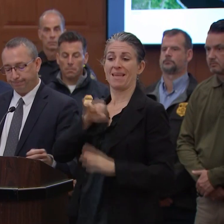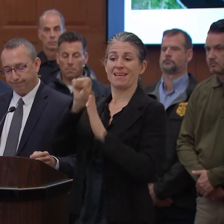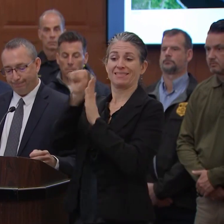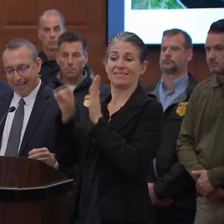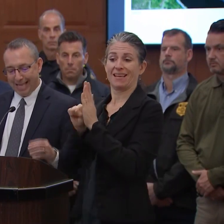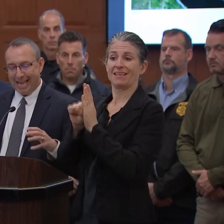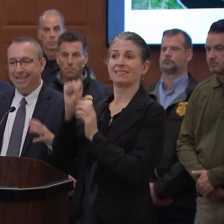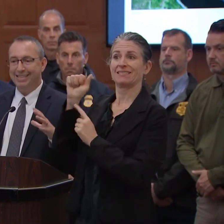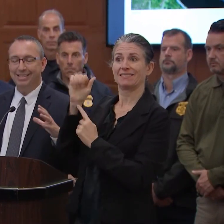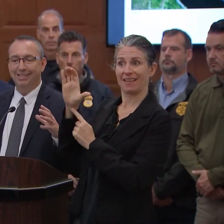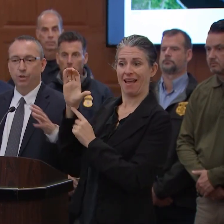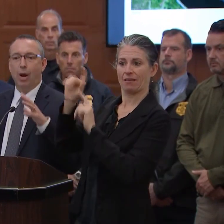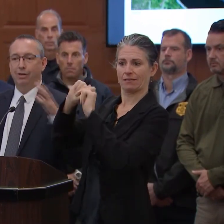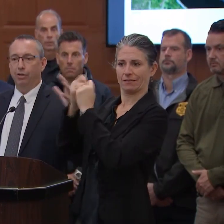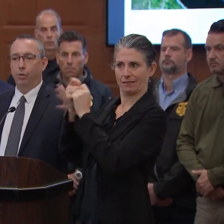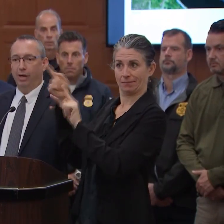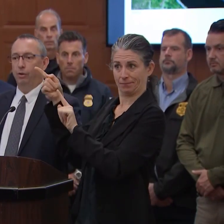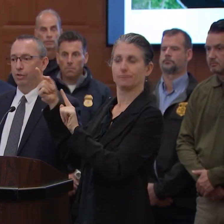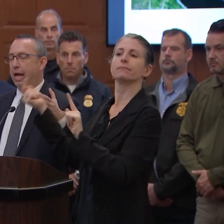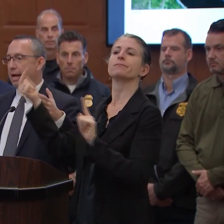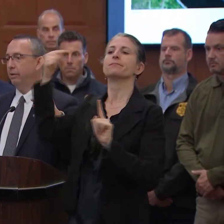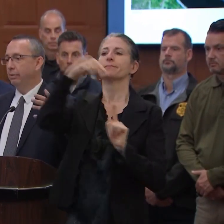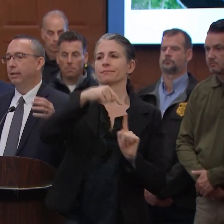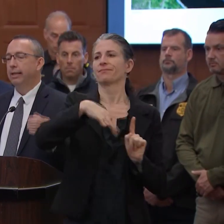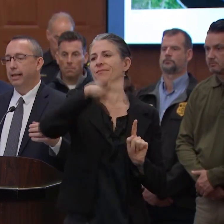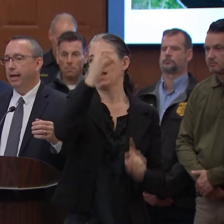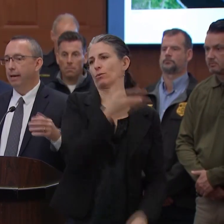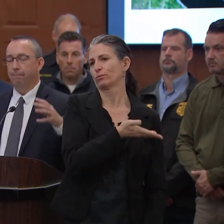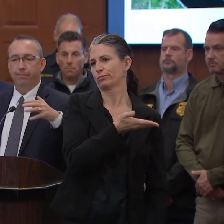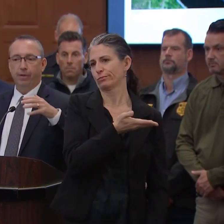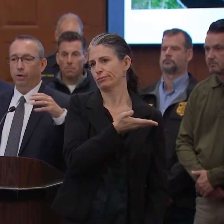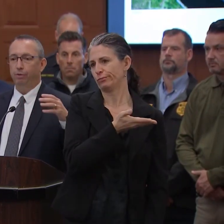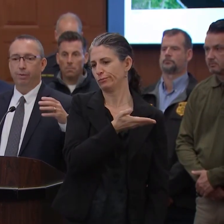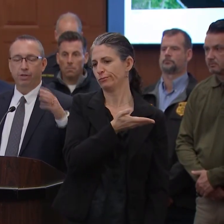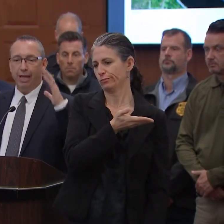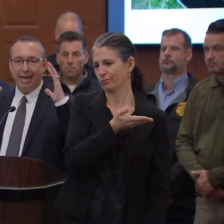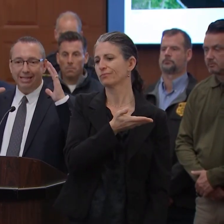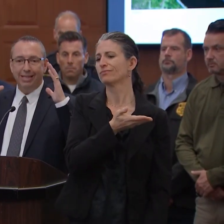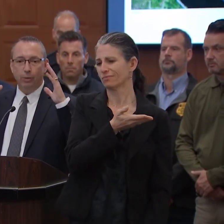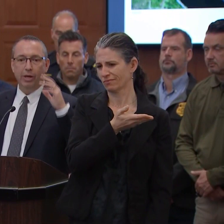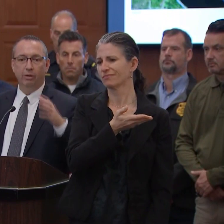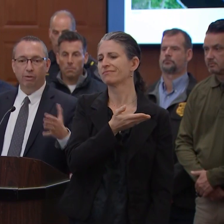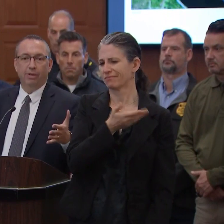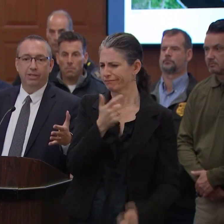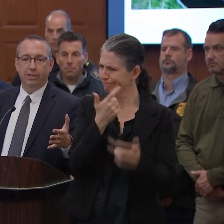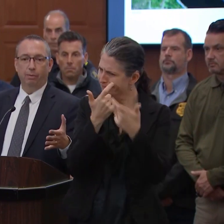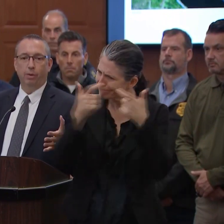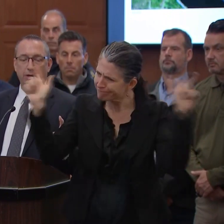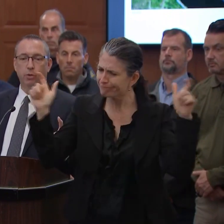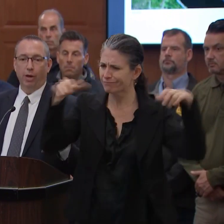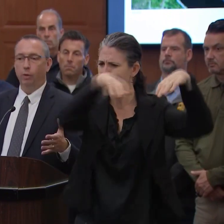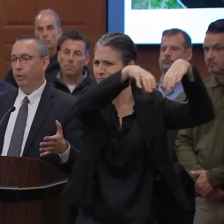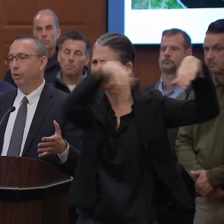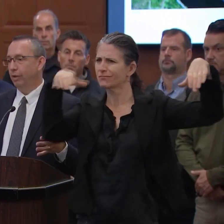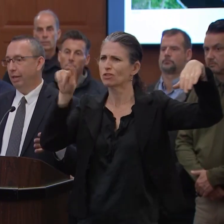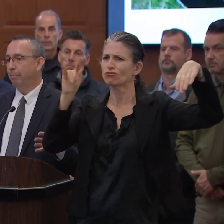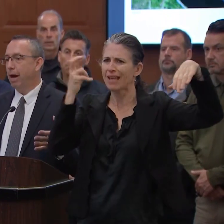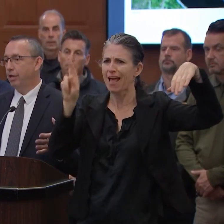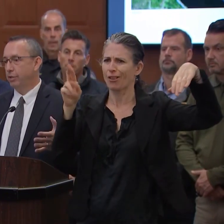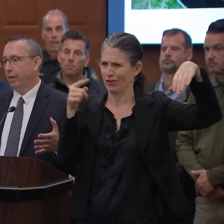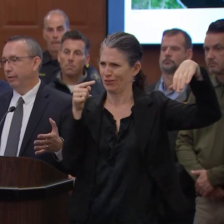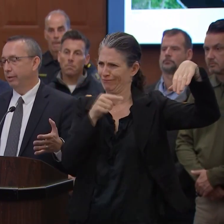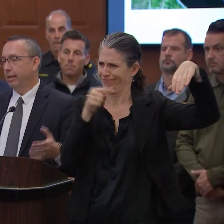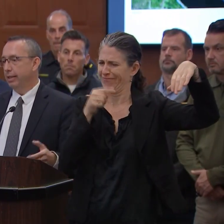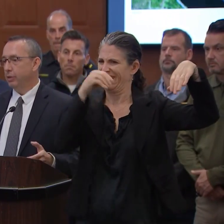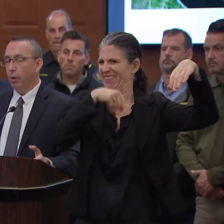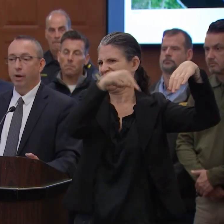trailers. And this is a tractor trailer style. You know, you picture that 18-wheeler. This is what a trailer would look like. A